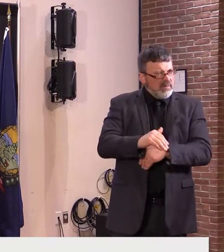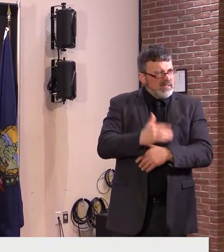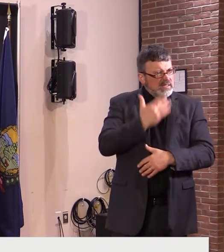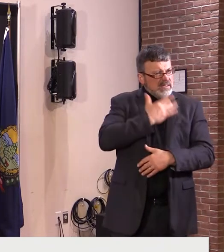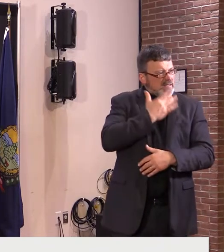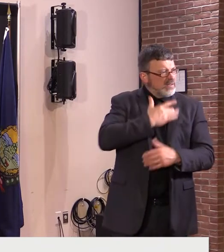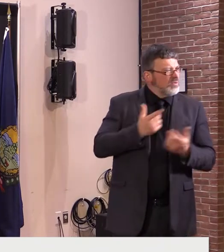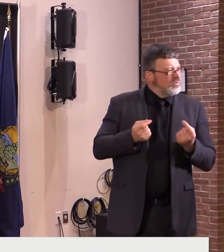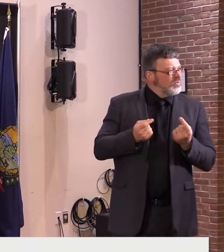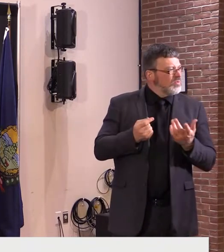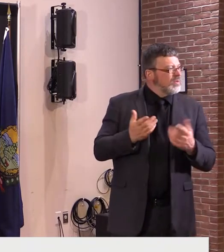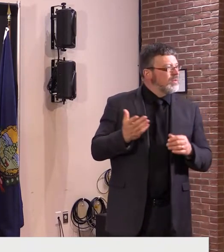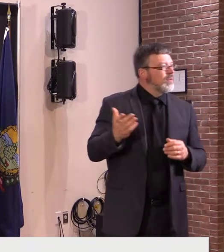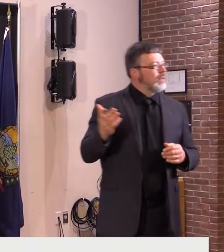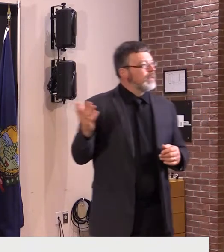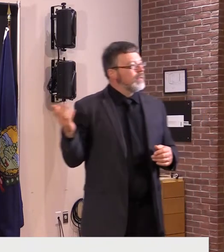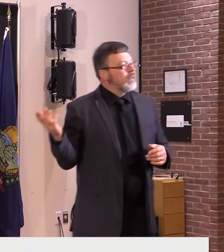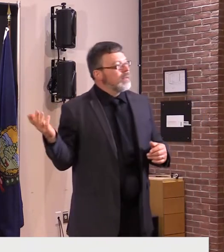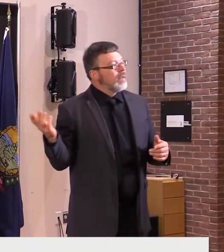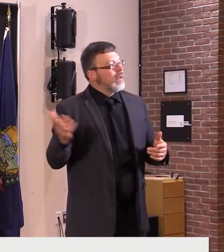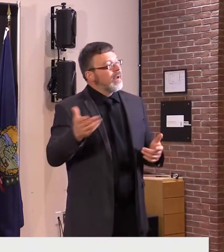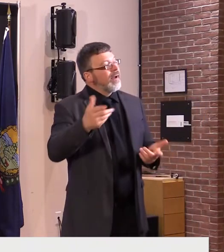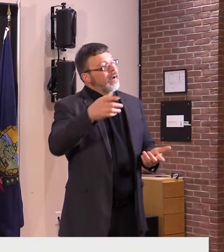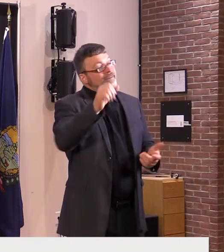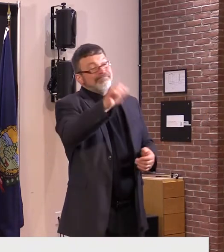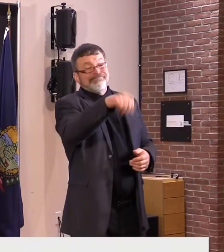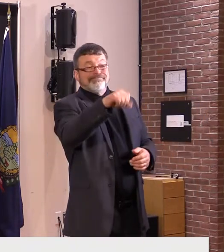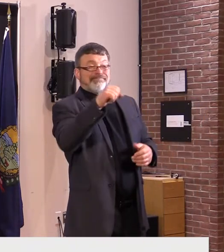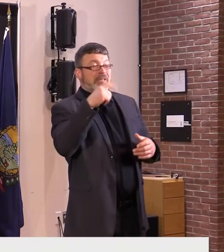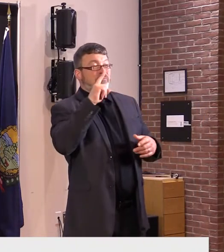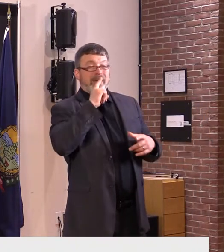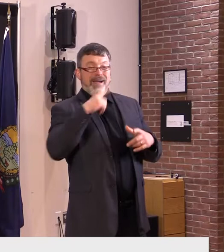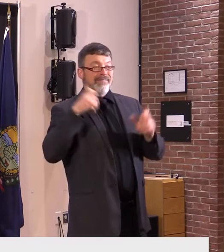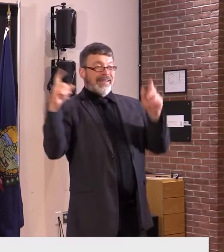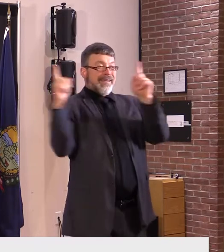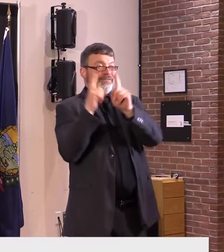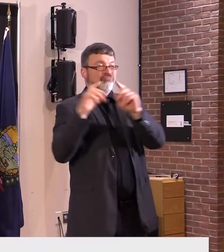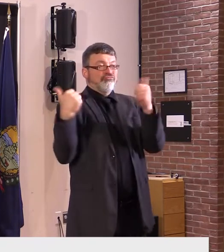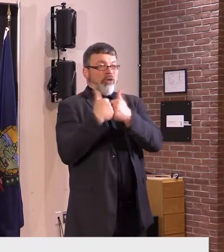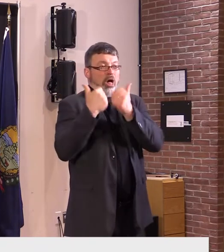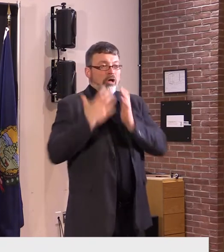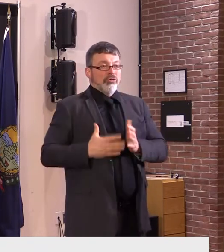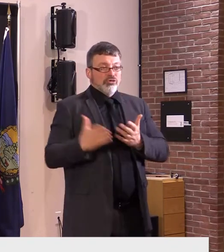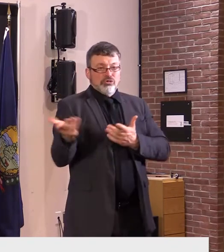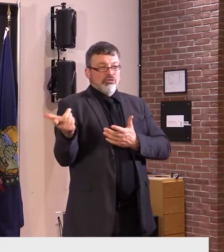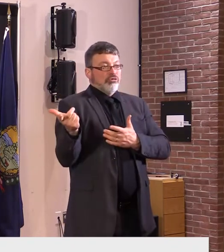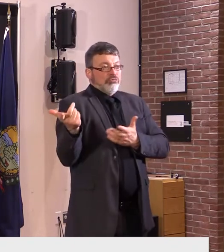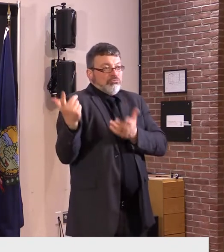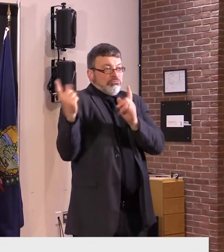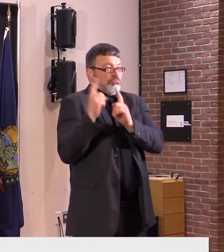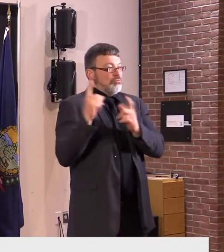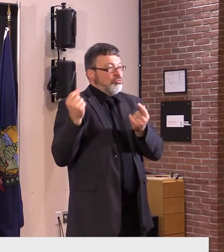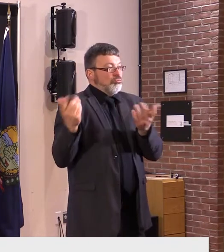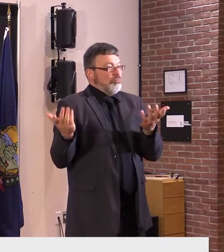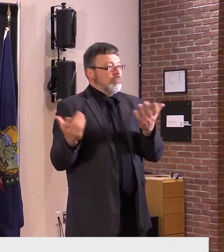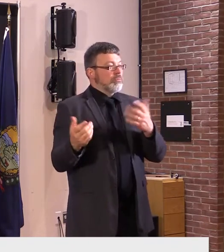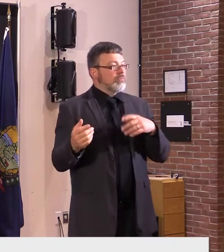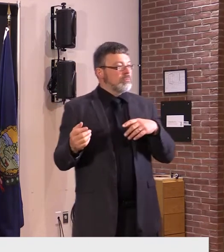That might be different. And do you have a litmus test for what defines a legitimate candidate? No.